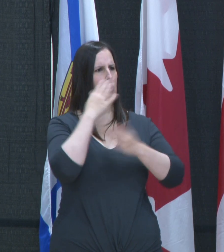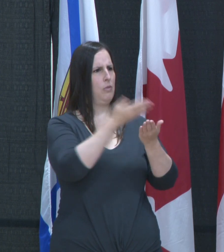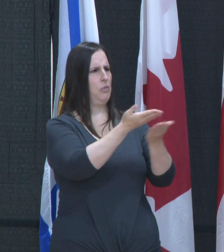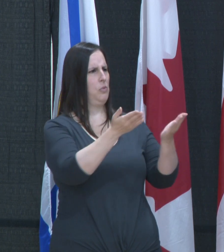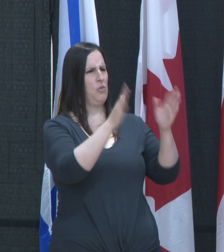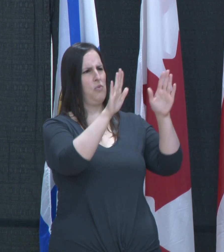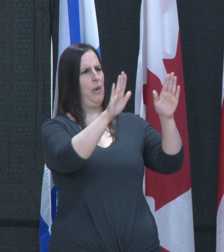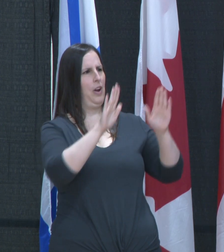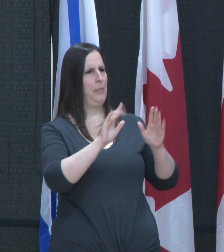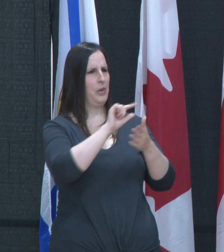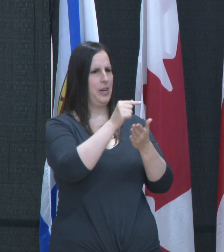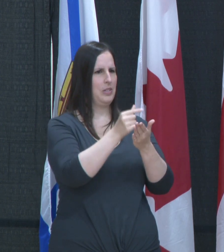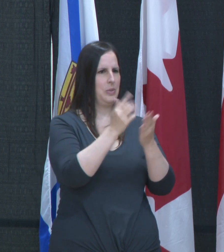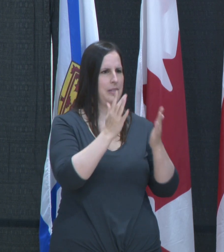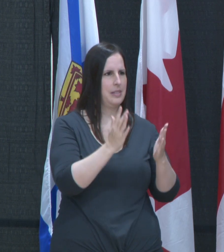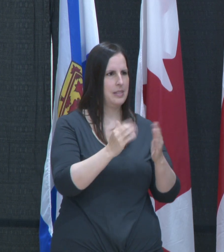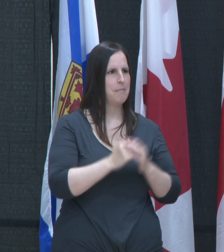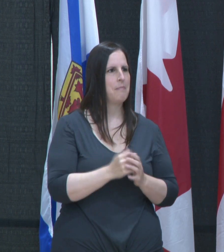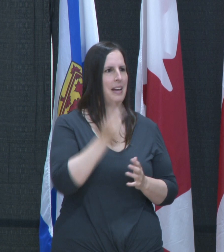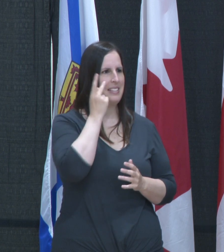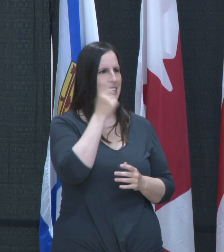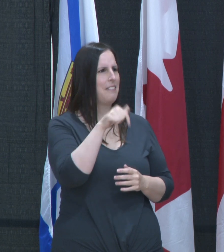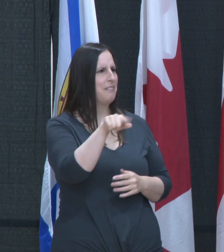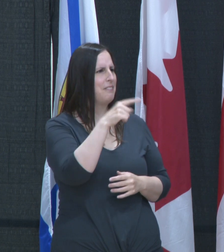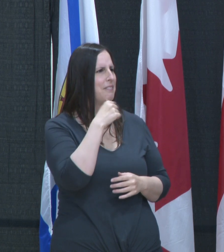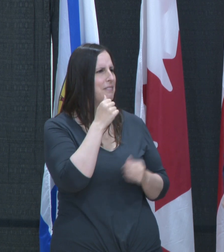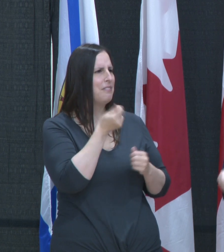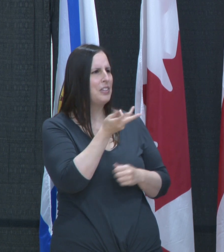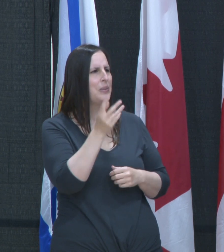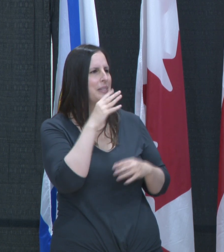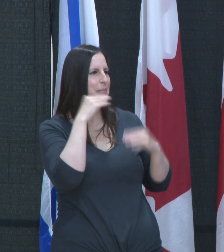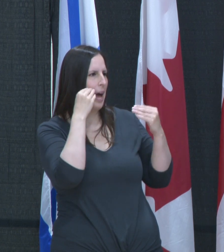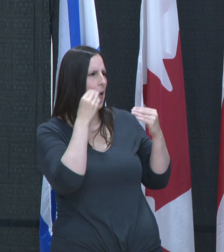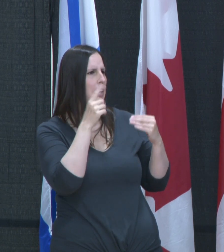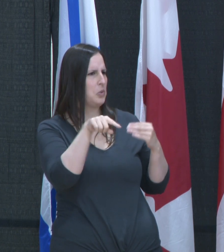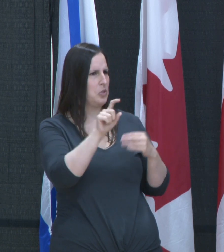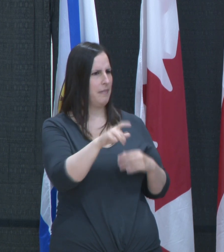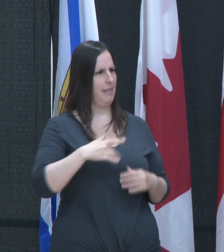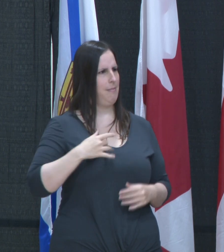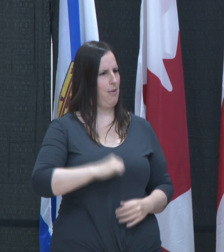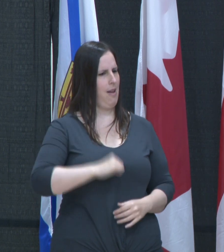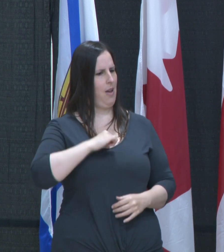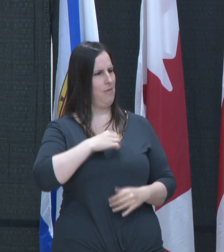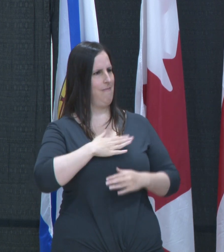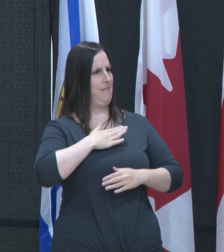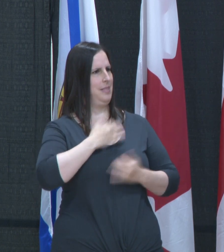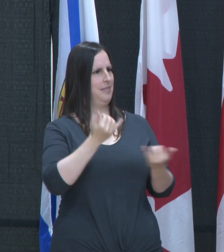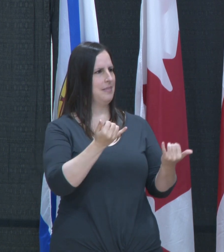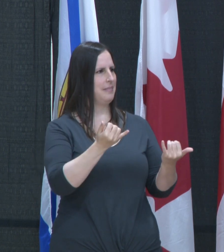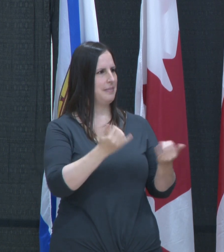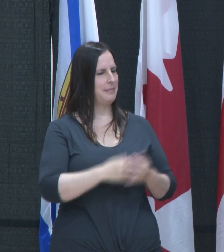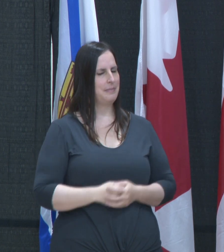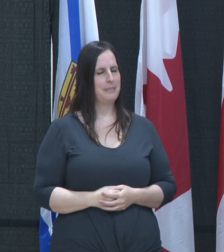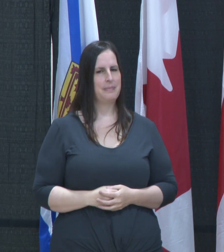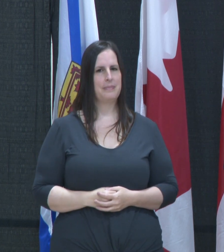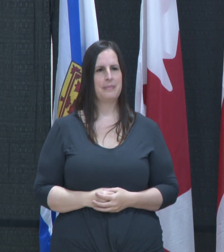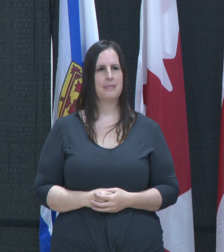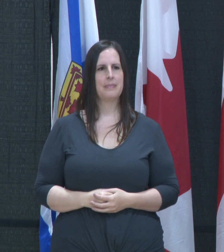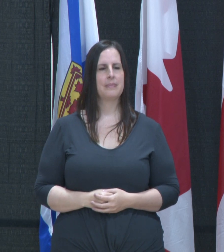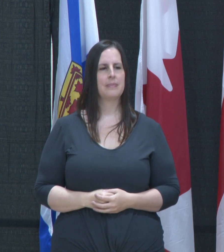graduates in front of me. I see a few smiles. You should be very proud and very happy for this day. And I want to